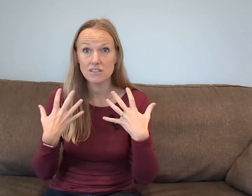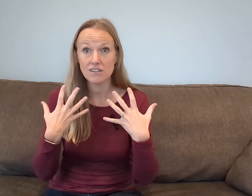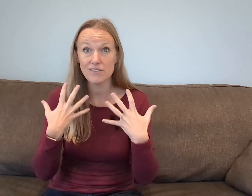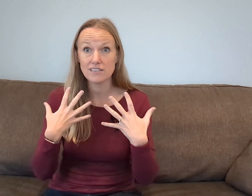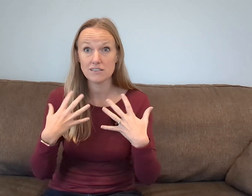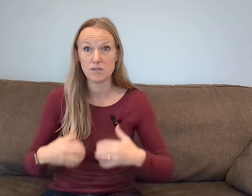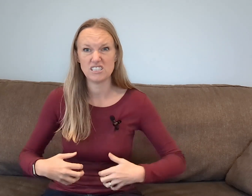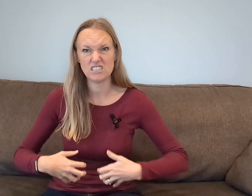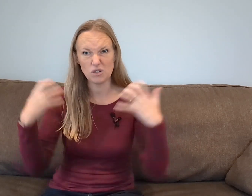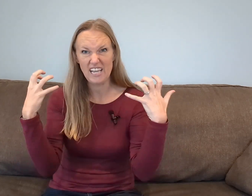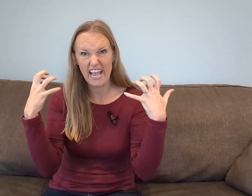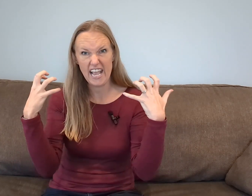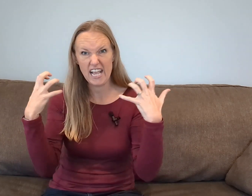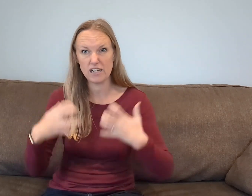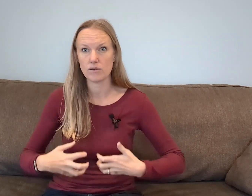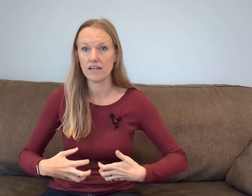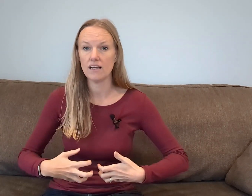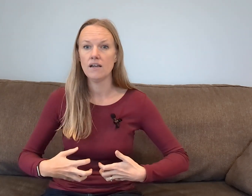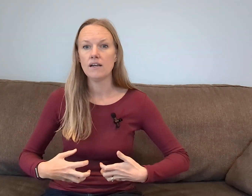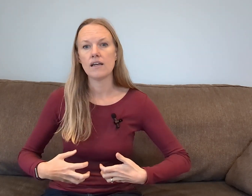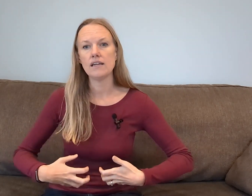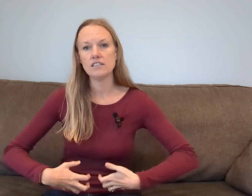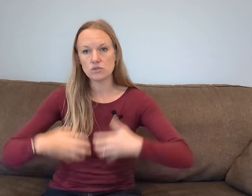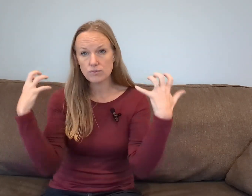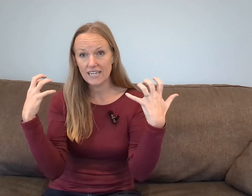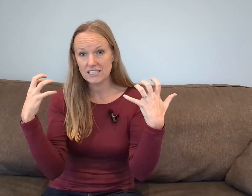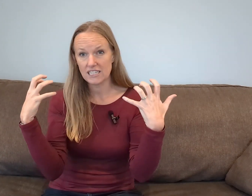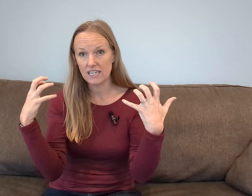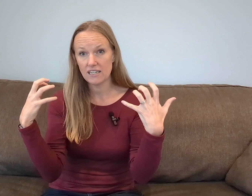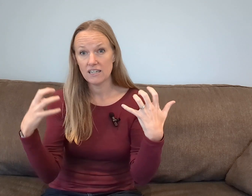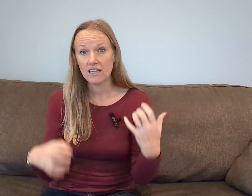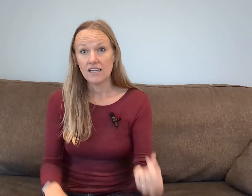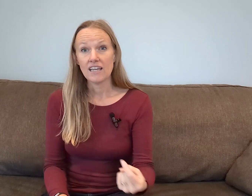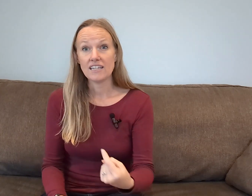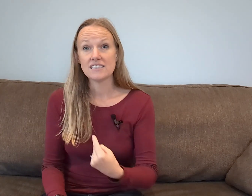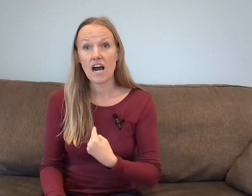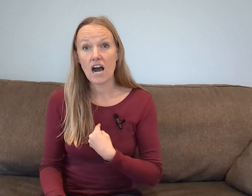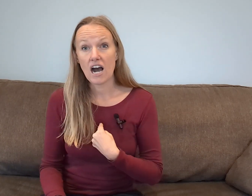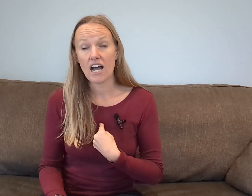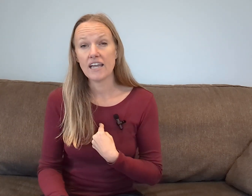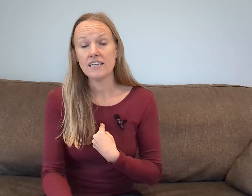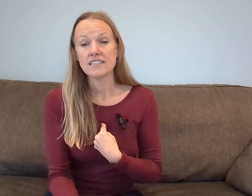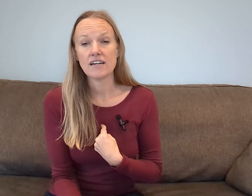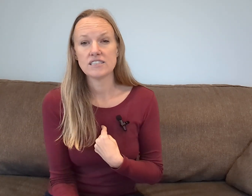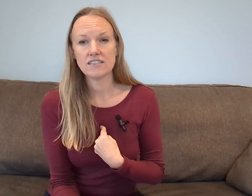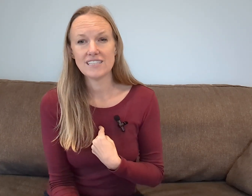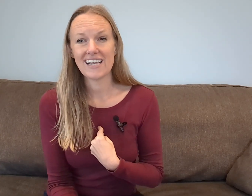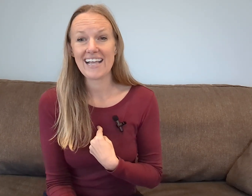that your facial expression is showing angry, okay? It's raging. And now instead of saying I